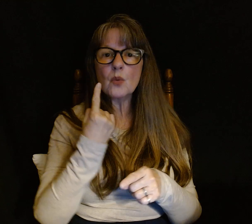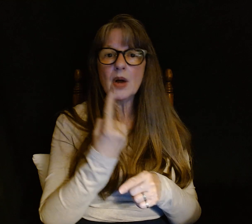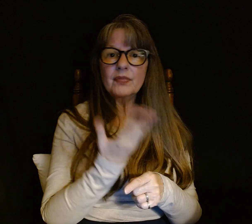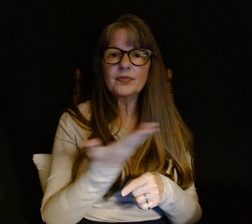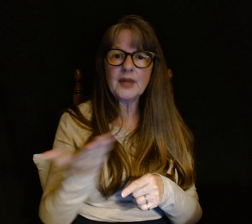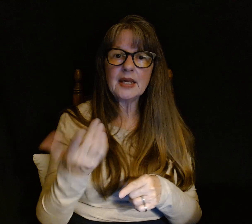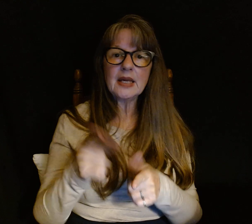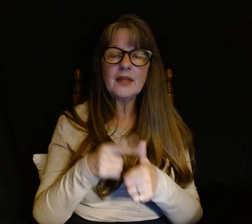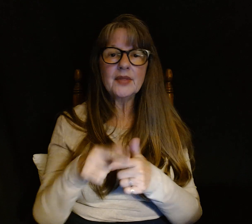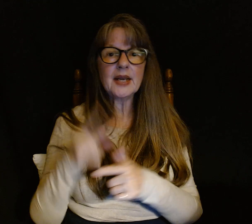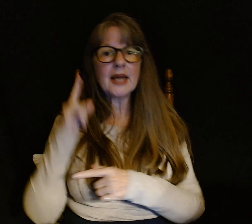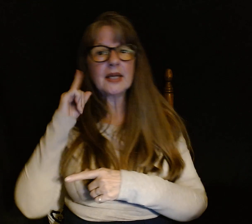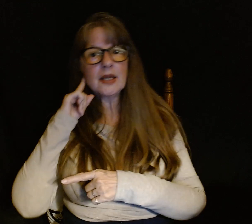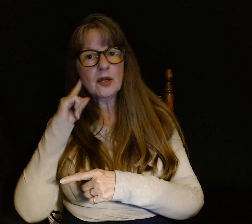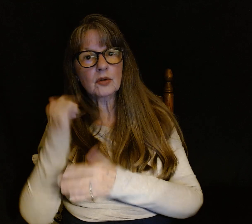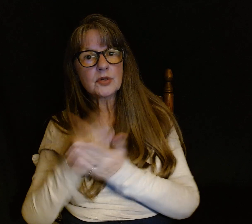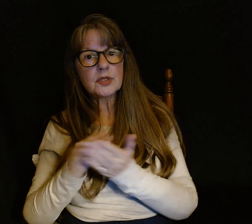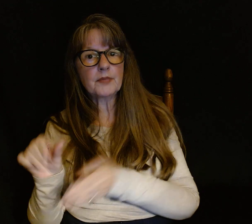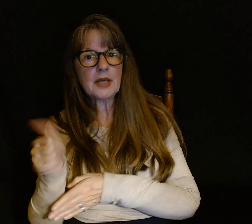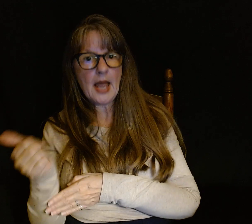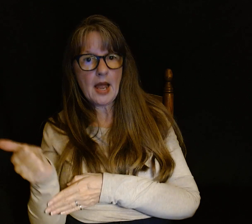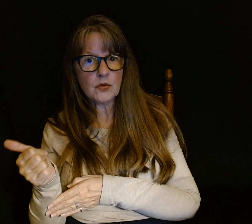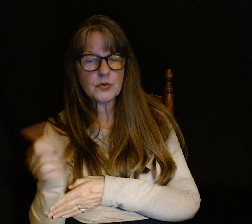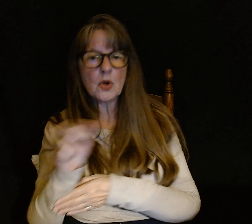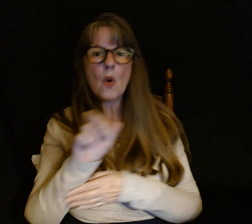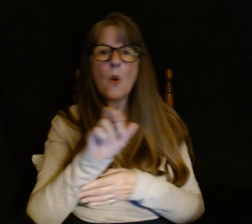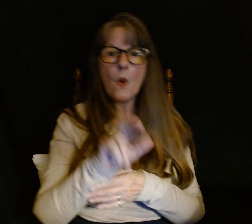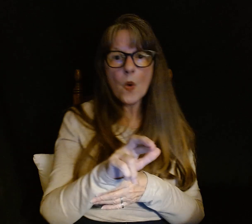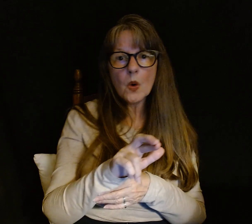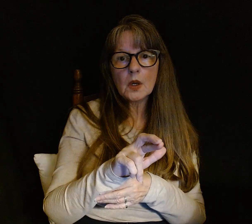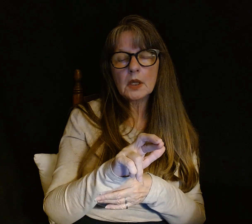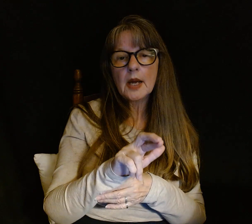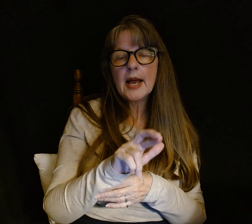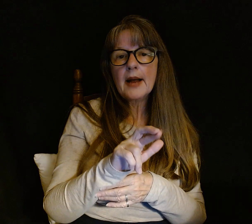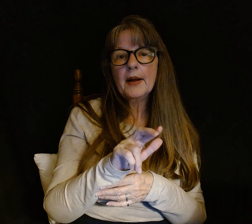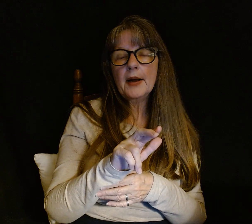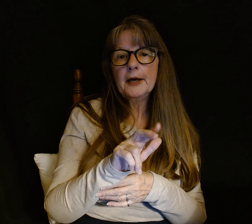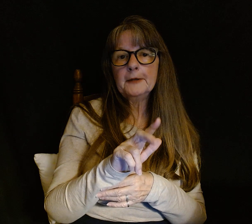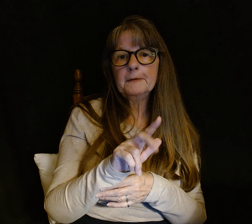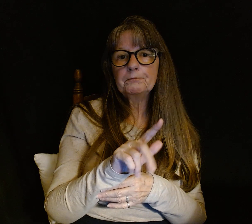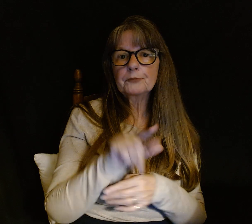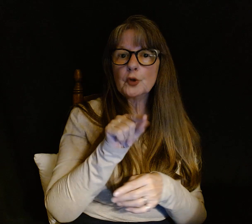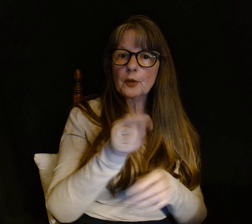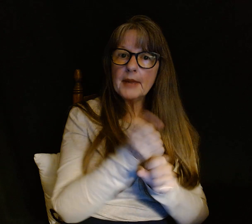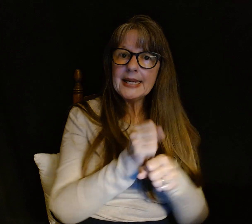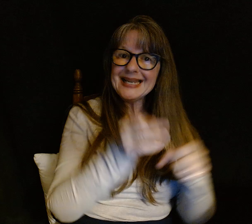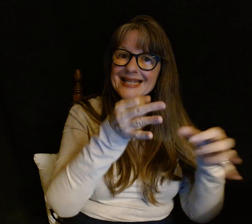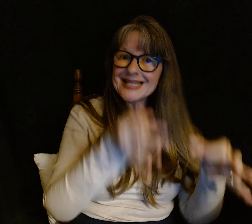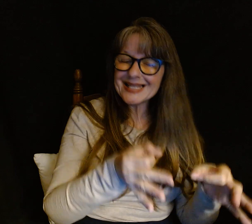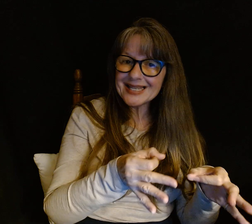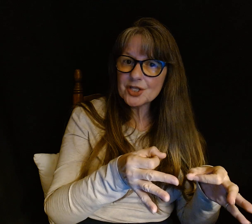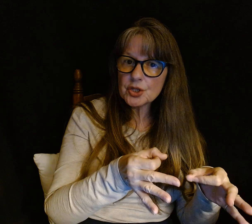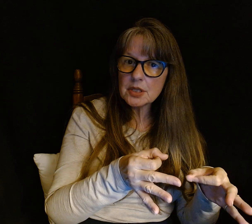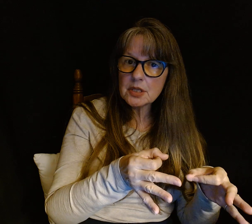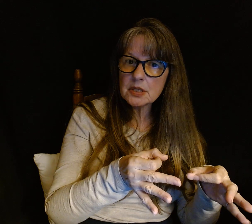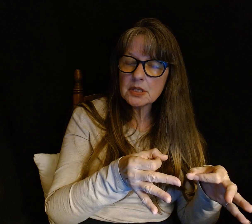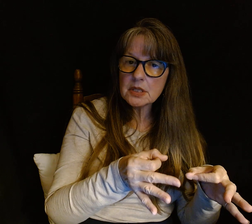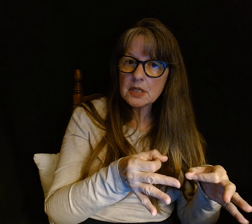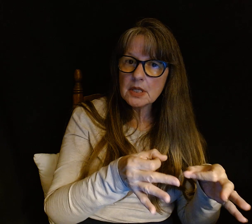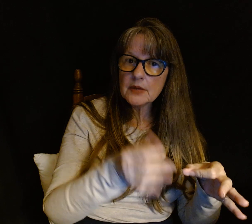one thing and then I hear something else. Or you're making decisions that